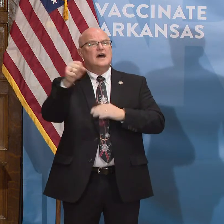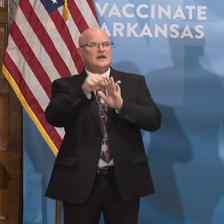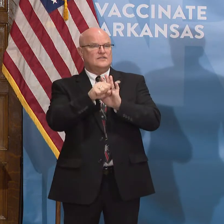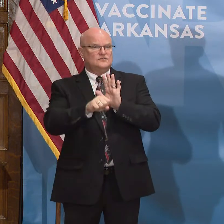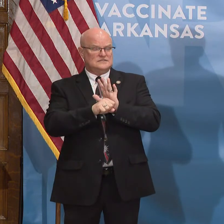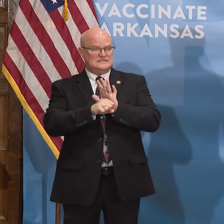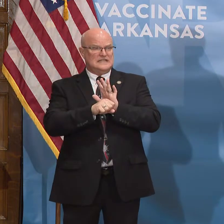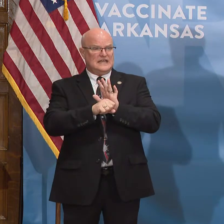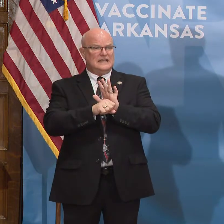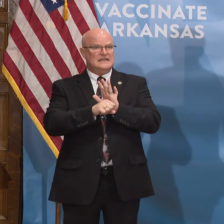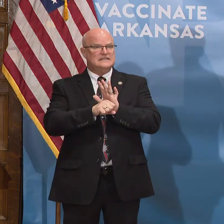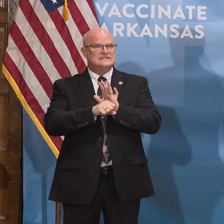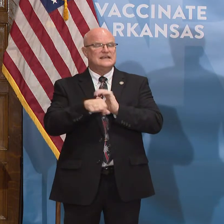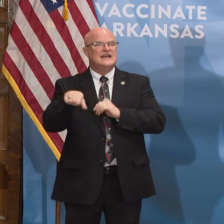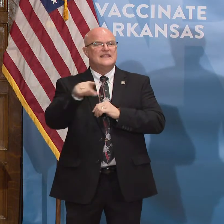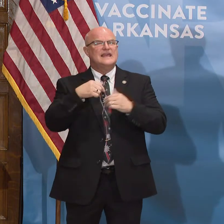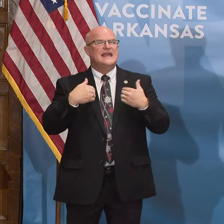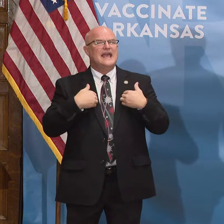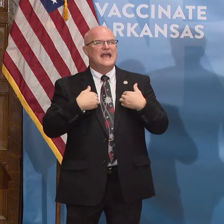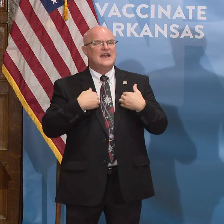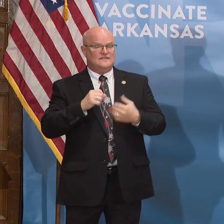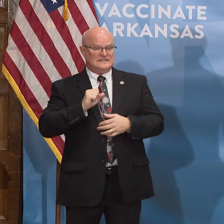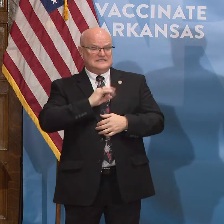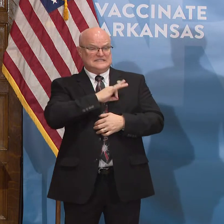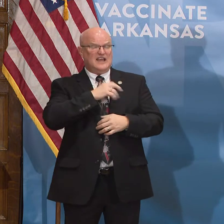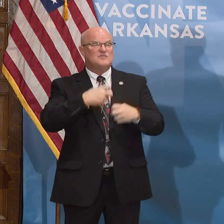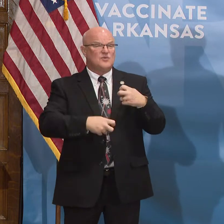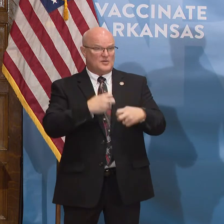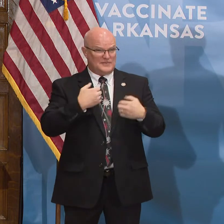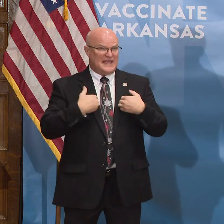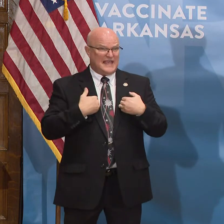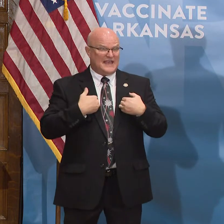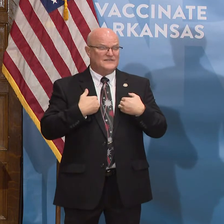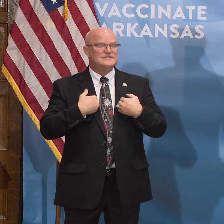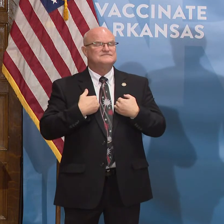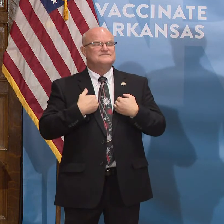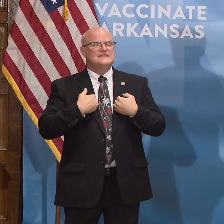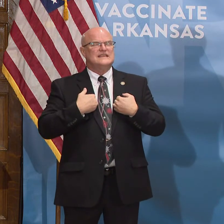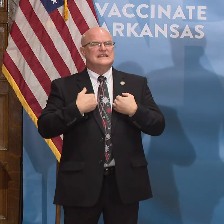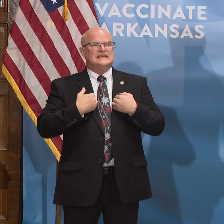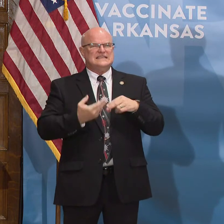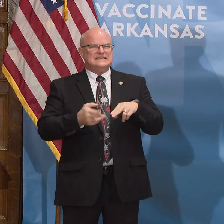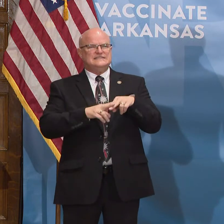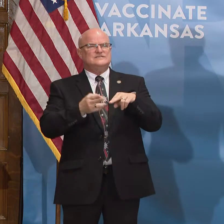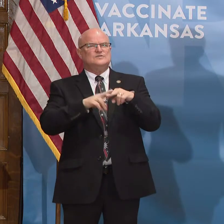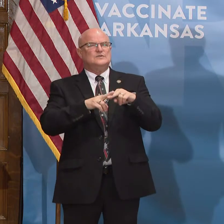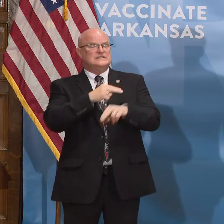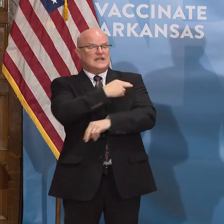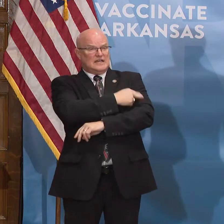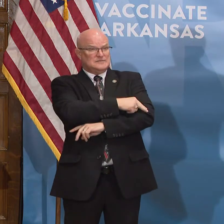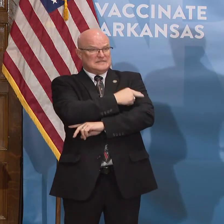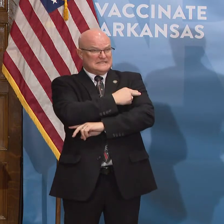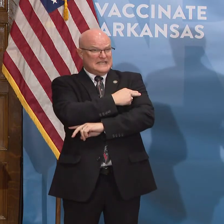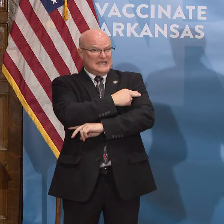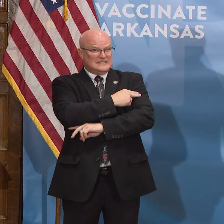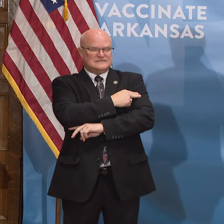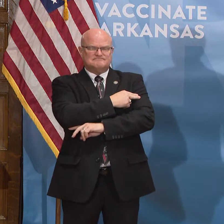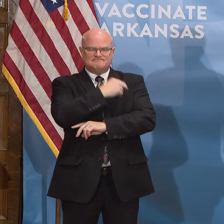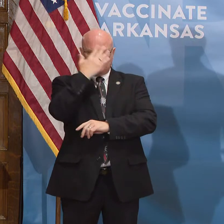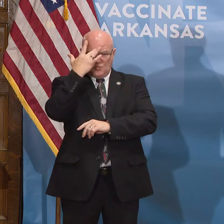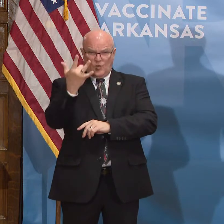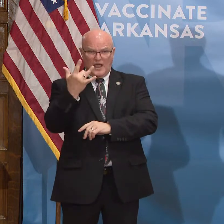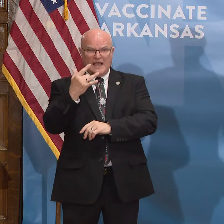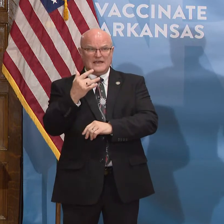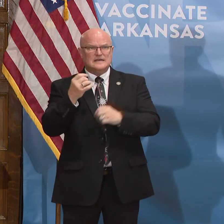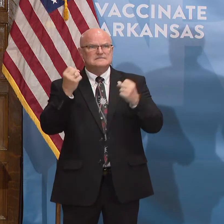states, they do have staffing issues. They've had increased hospitalizations just because of the